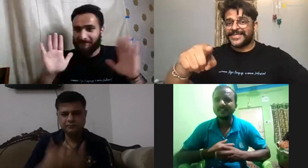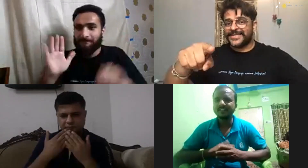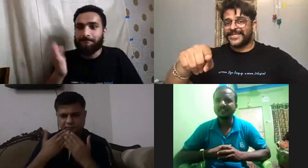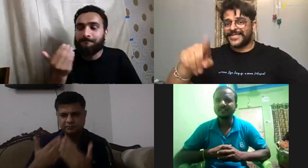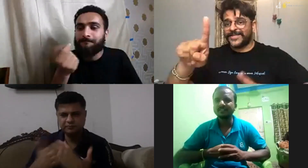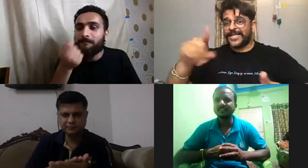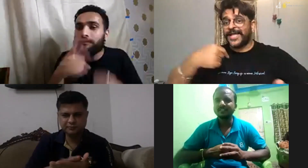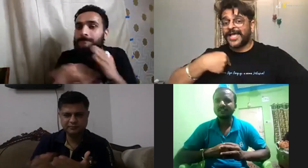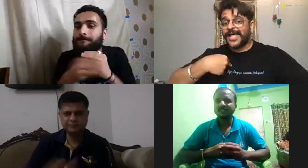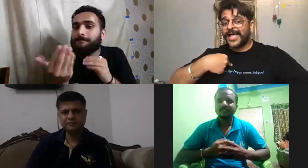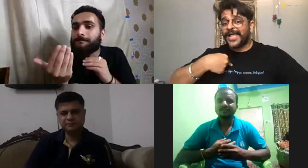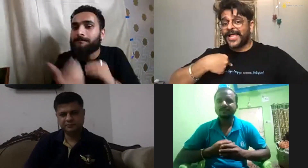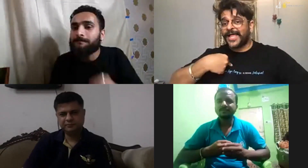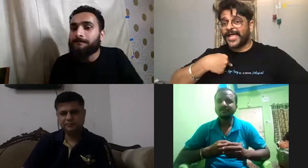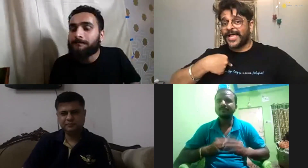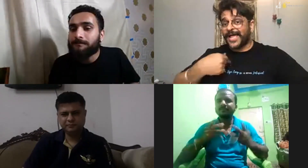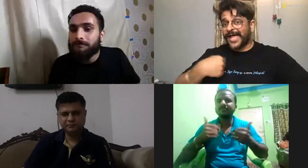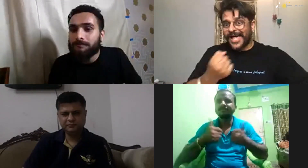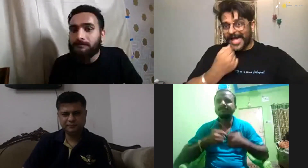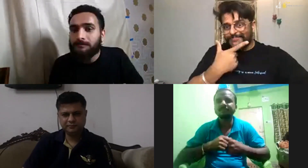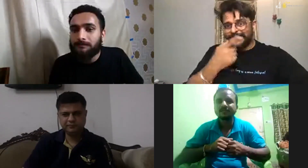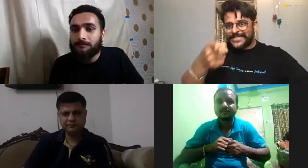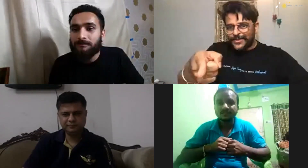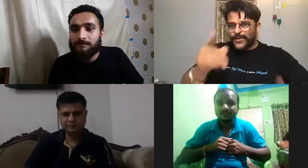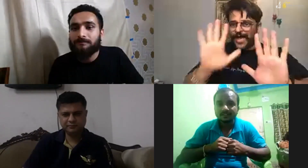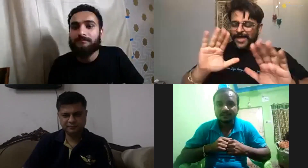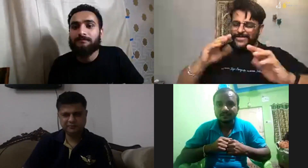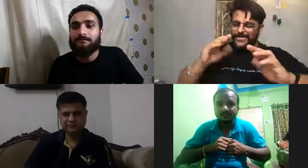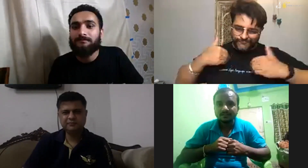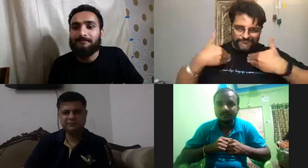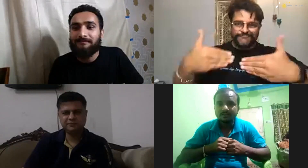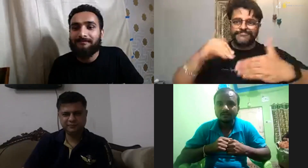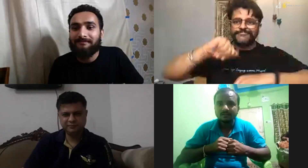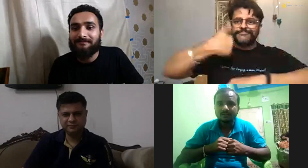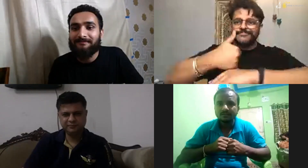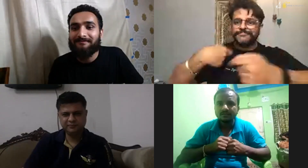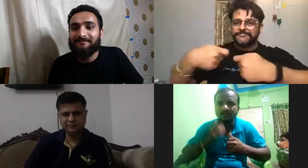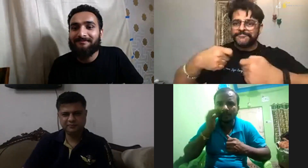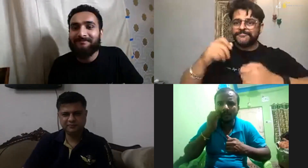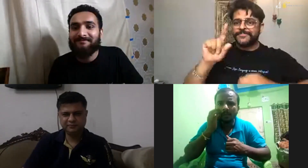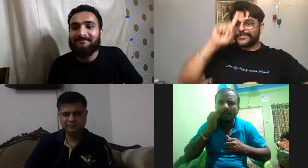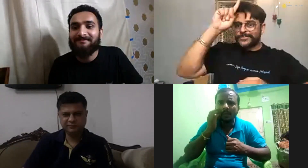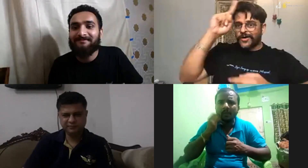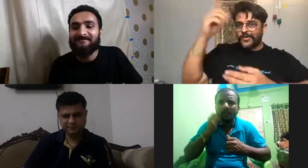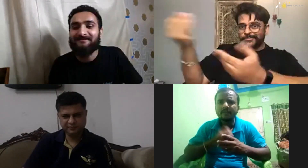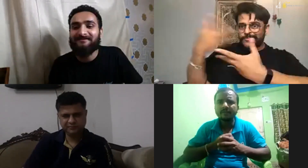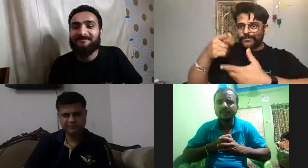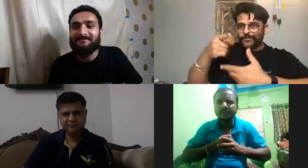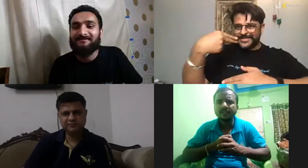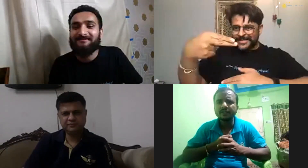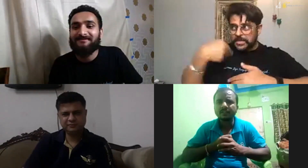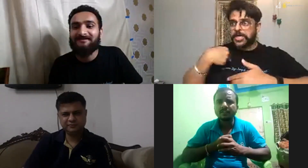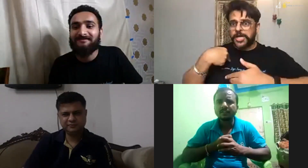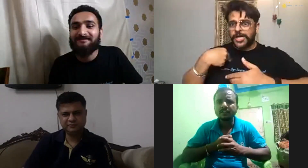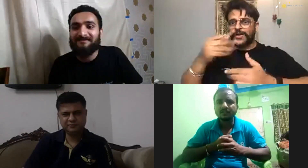Thank you. Thank you, both of you, for joining. Yeah, no problem. I am happy that you have gone ahead and started